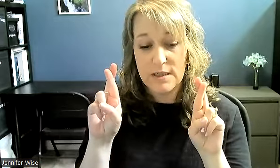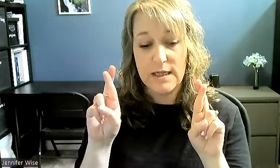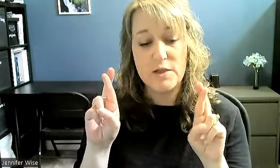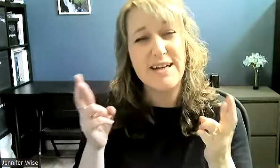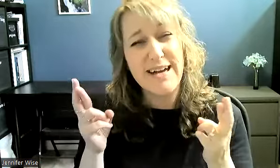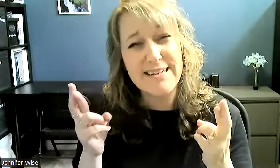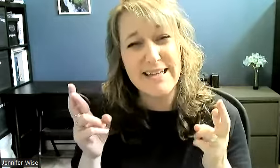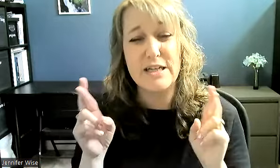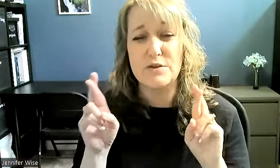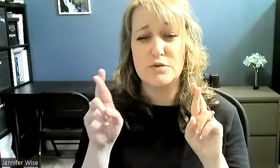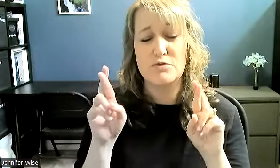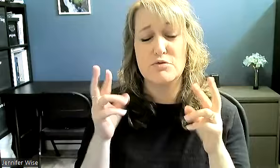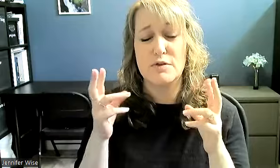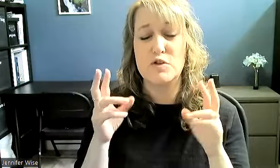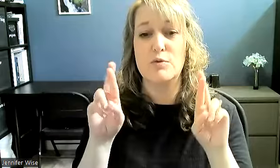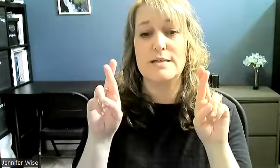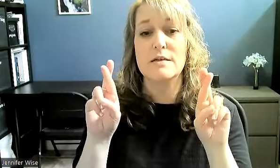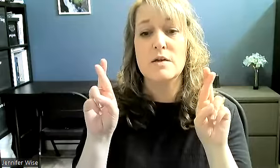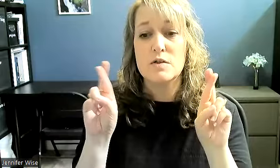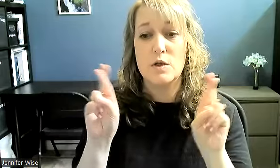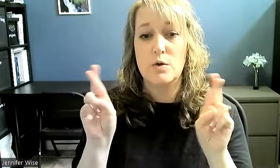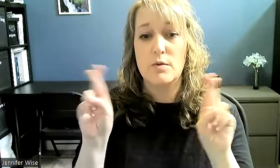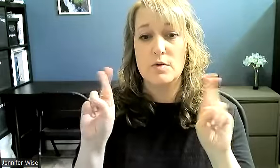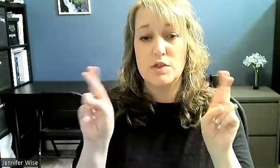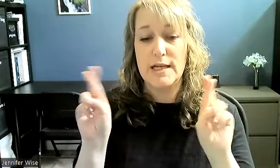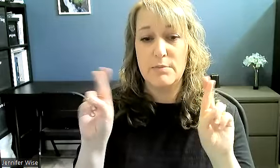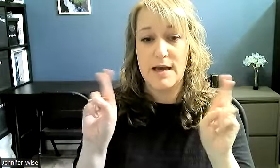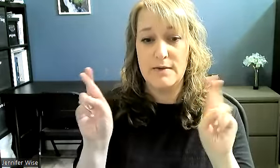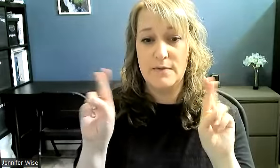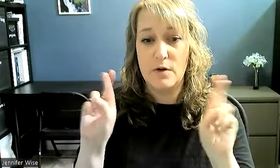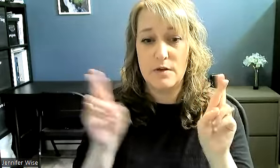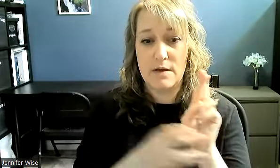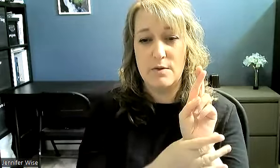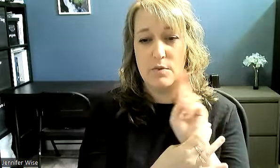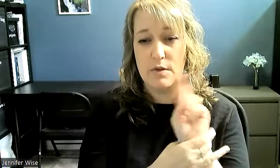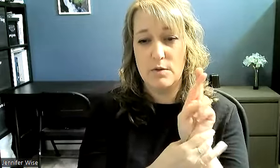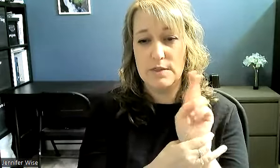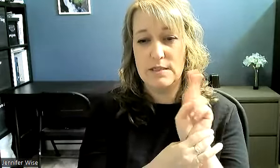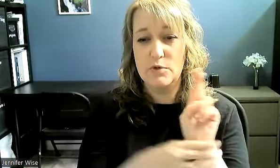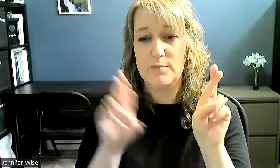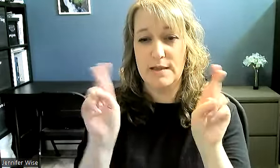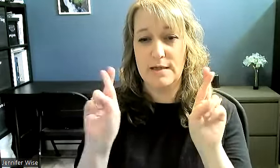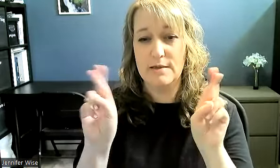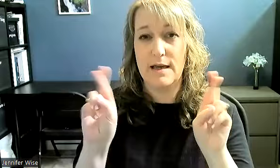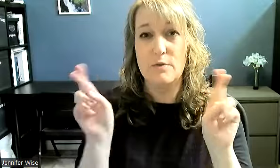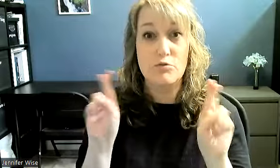and you can kind of sign it either of 2 ways. So shaking back and forth, kind of a little wrist movement there, okay,